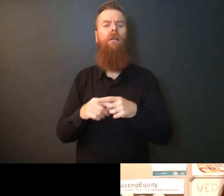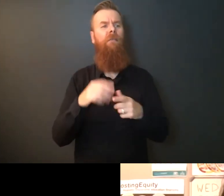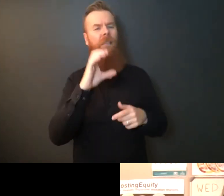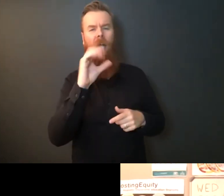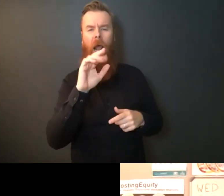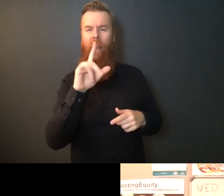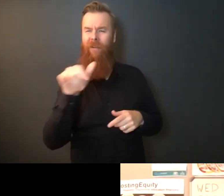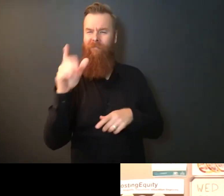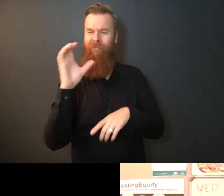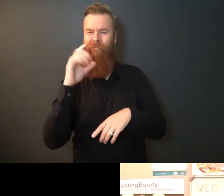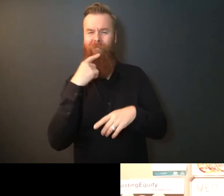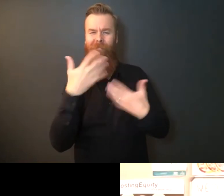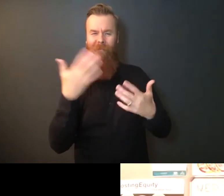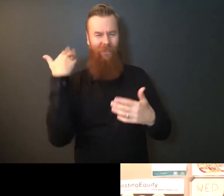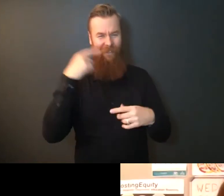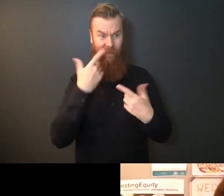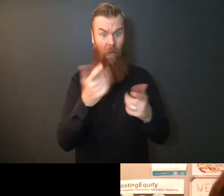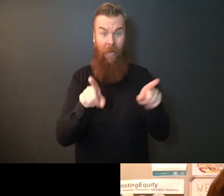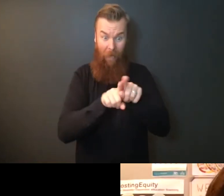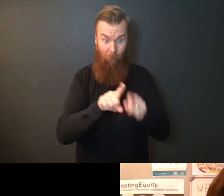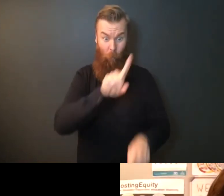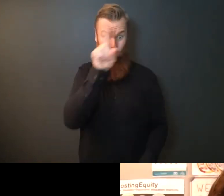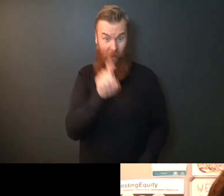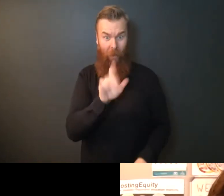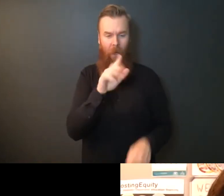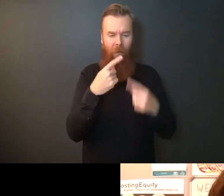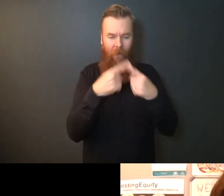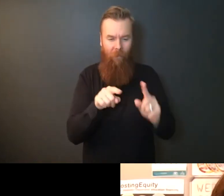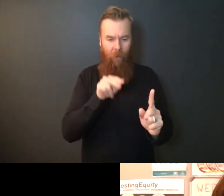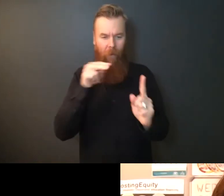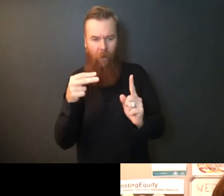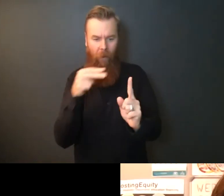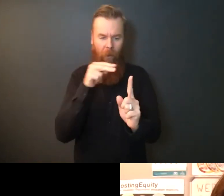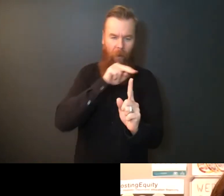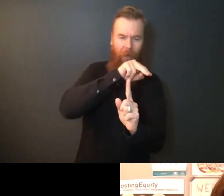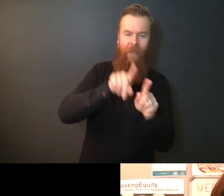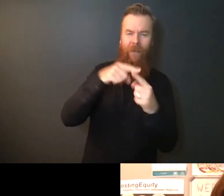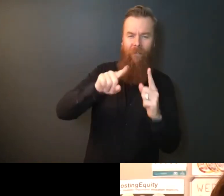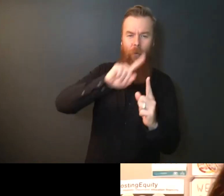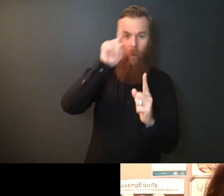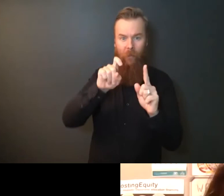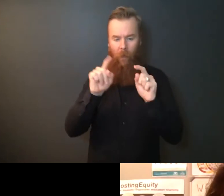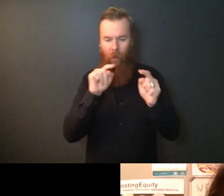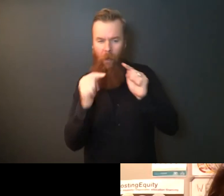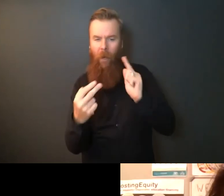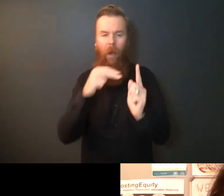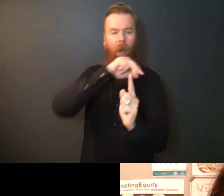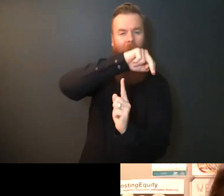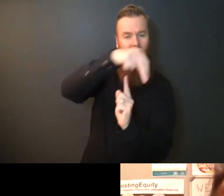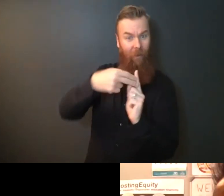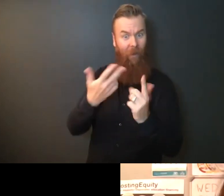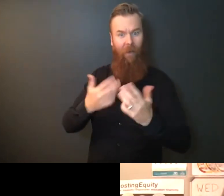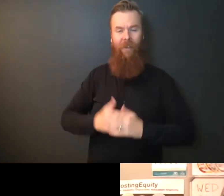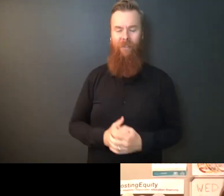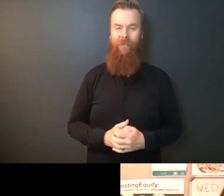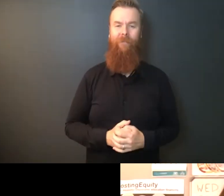with religious actors that might be a bit more effective. We might learn from other sectors to take that approach. And I think